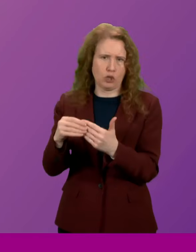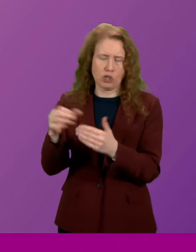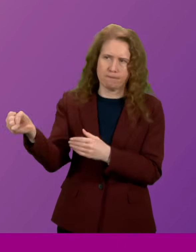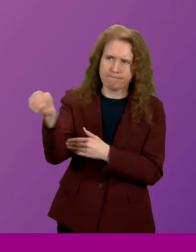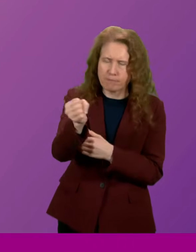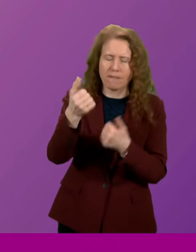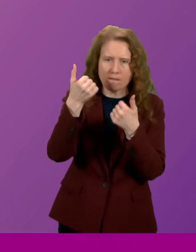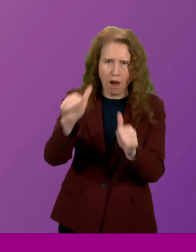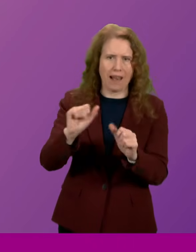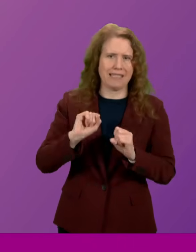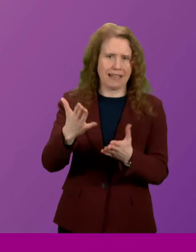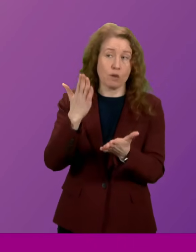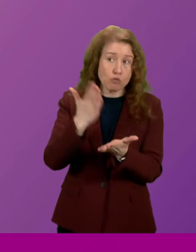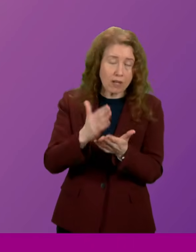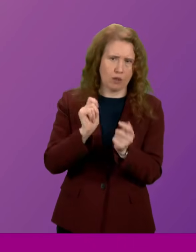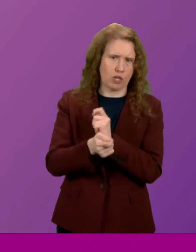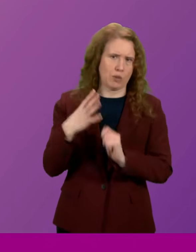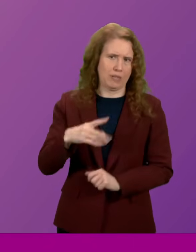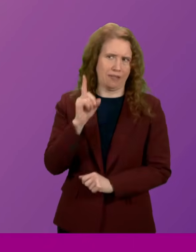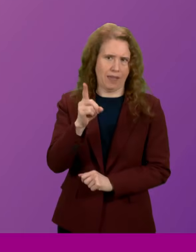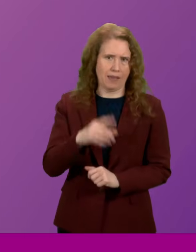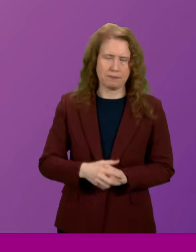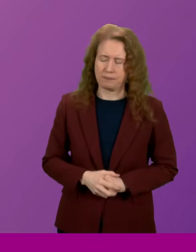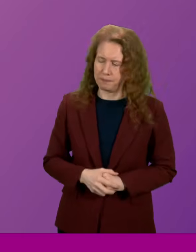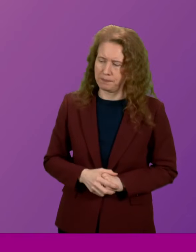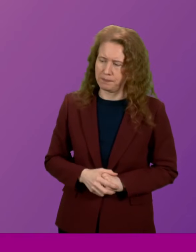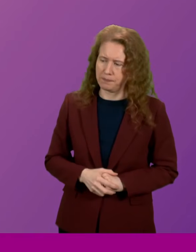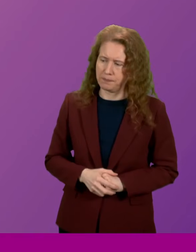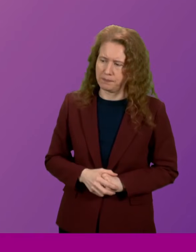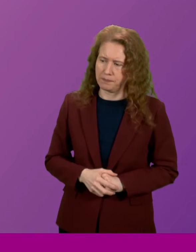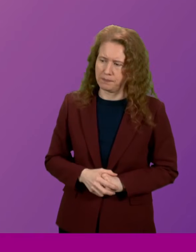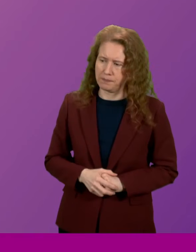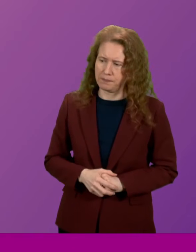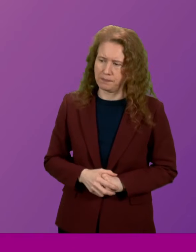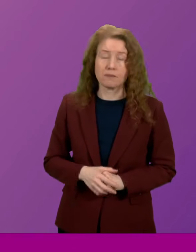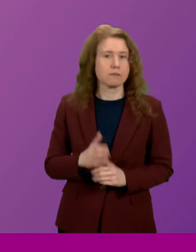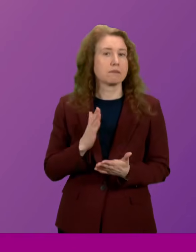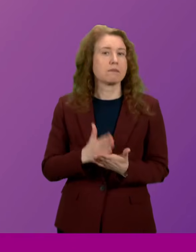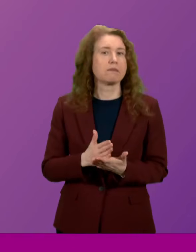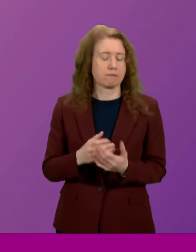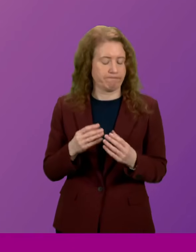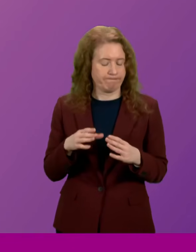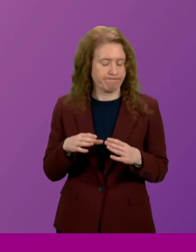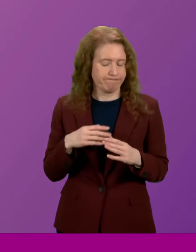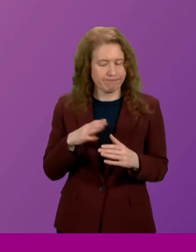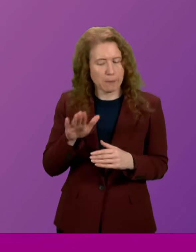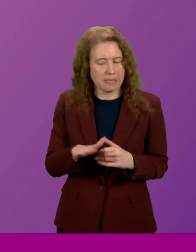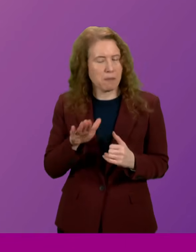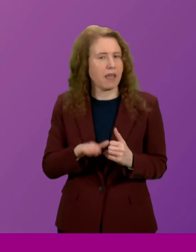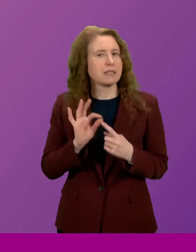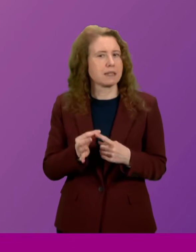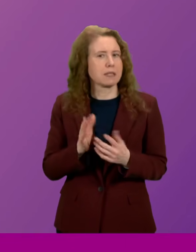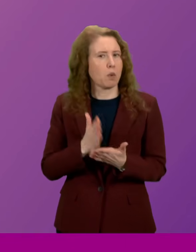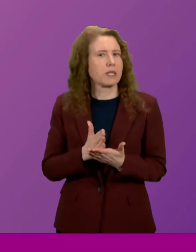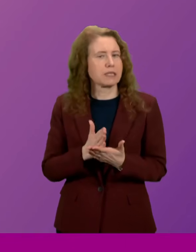finally deliver the real change that is required. Minister. I'm very sympathetic to the point that Mr Mara puts to me.